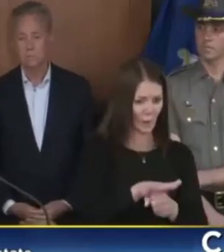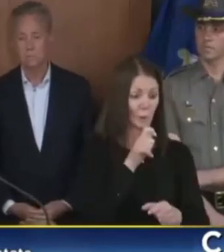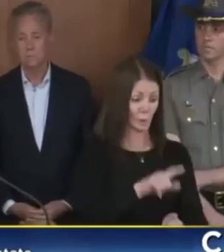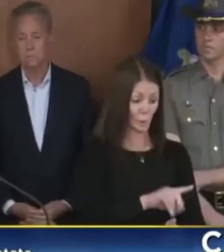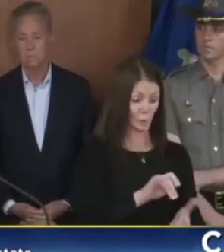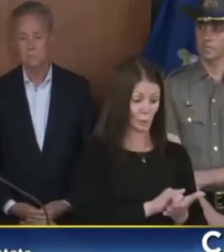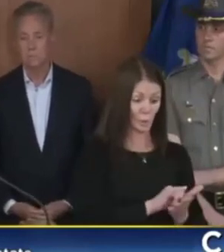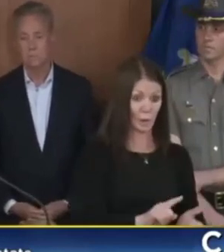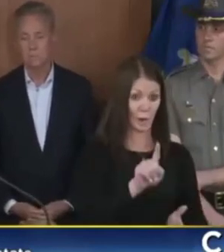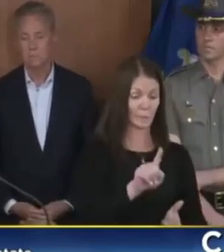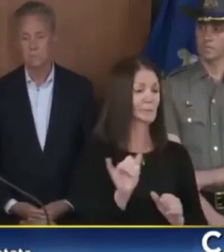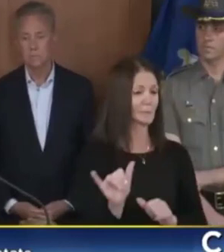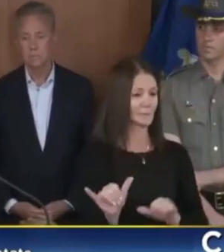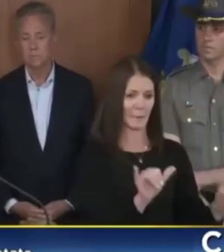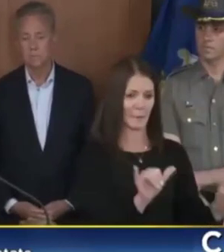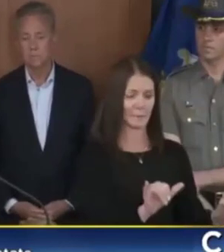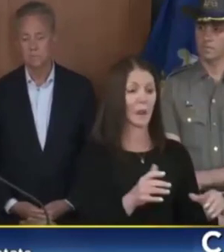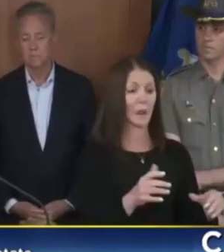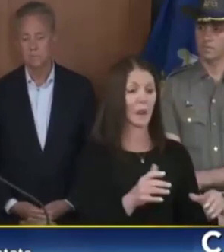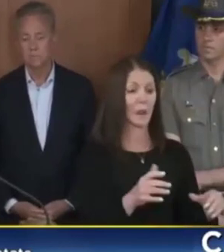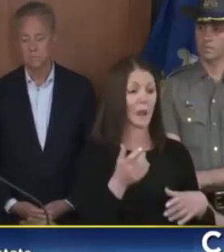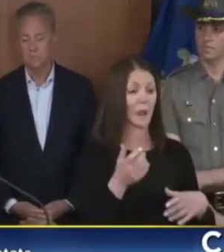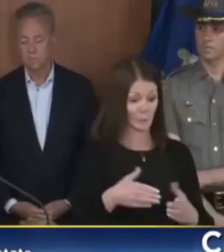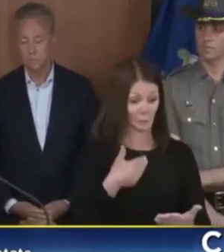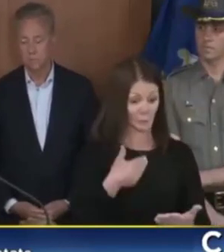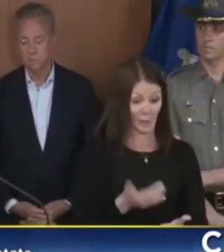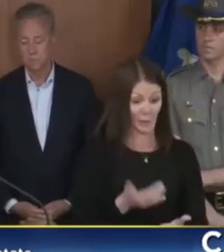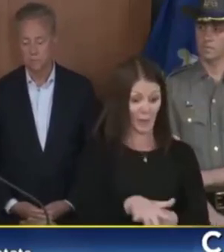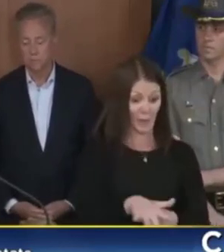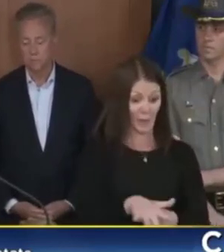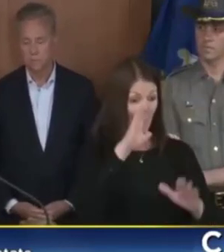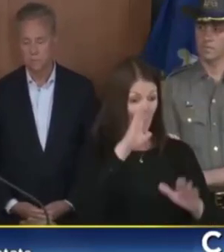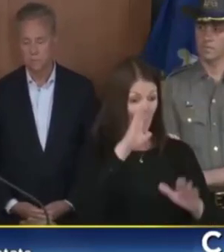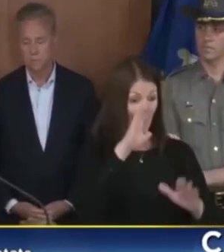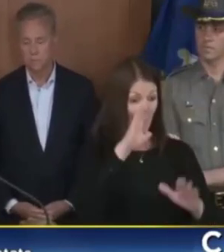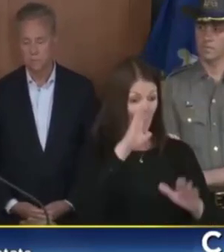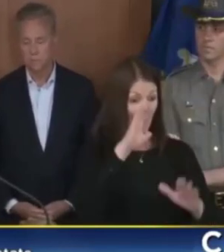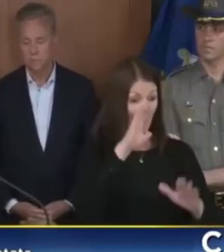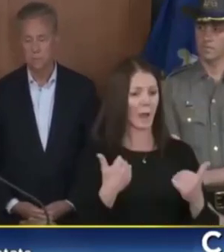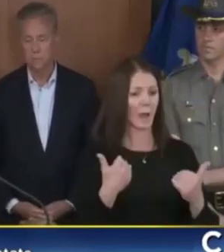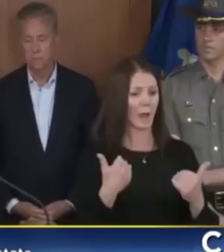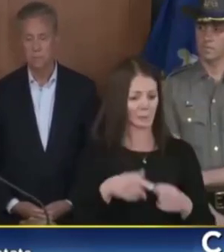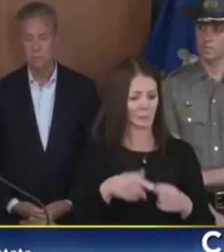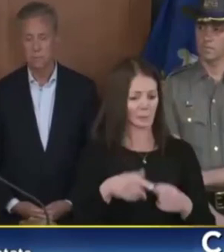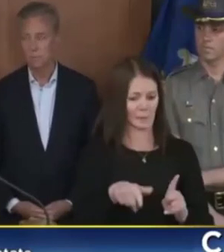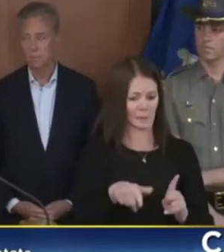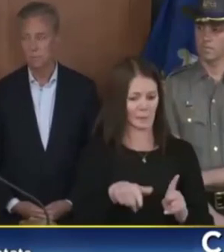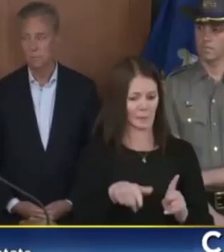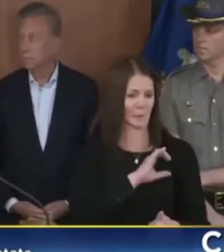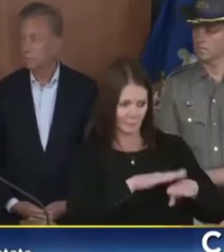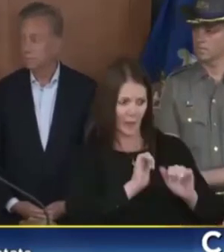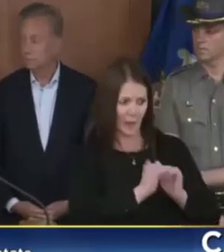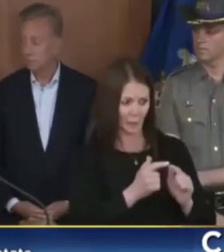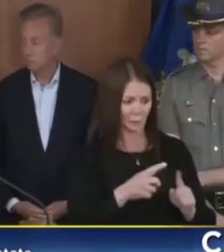themselves in the immediate area of the incident, how to quickly navigate that diversion plan that the colonel just spoke of. So,